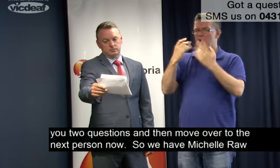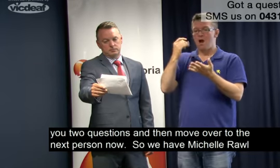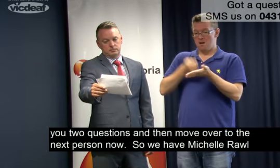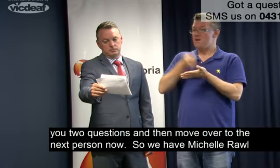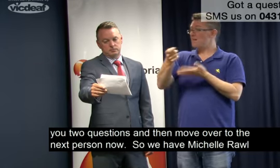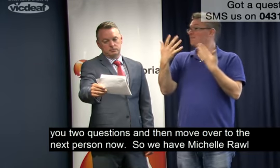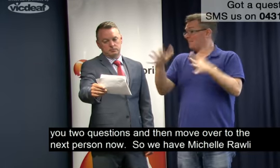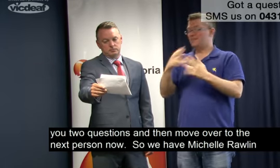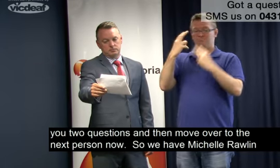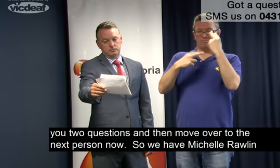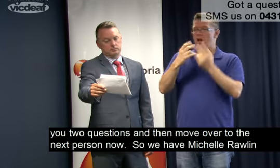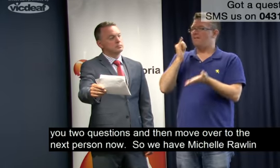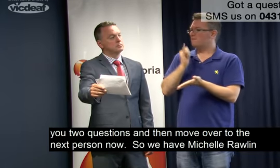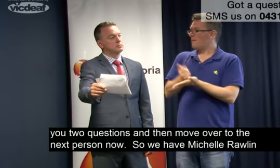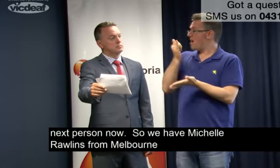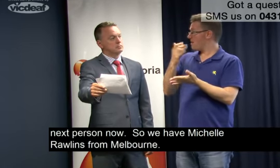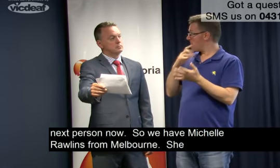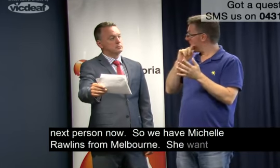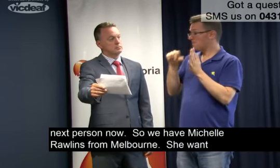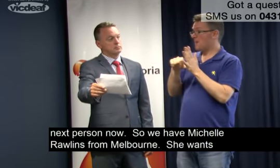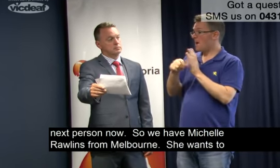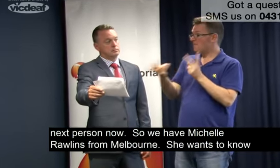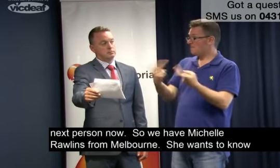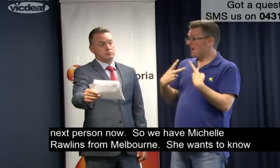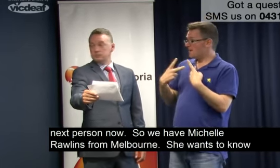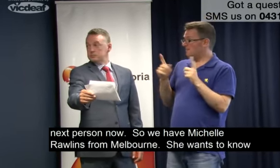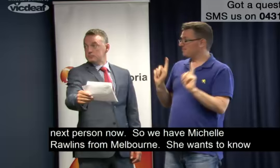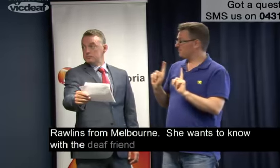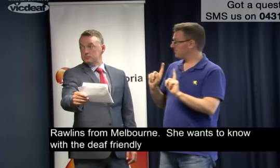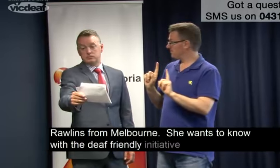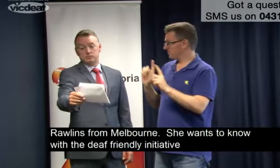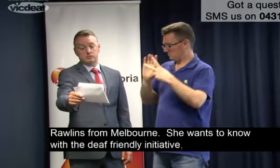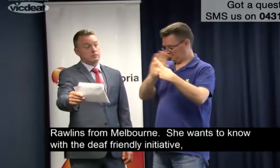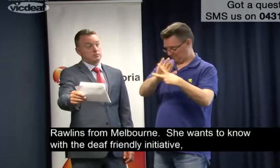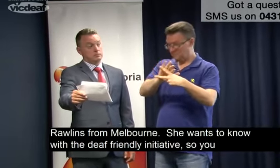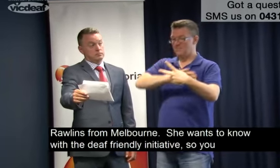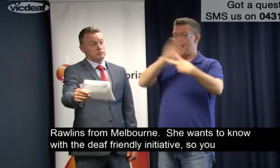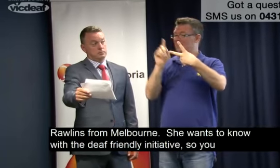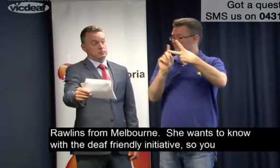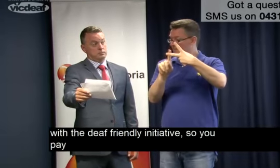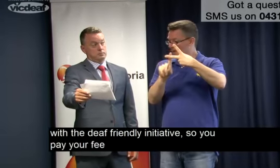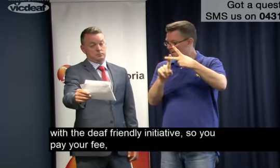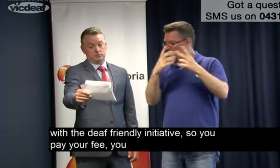deaf-friendly initiative, so you pay your fee, you fail, can you actually get your money back? Her